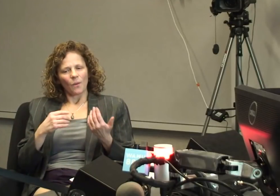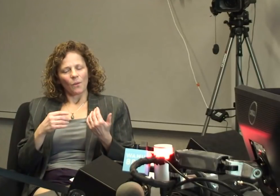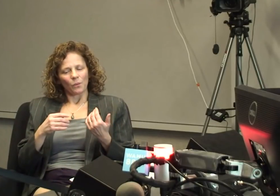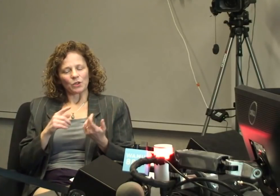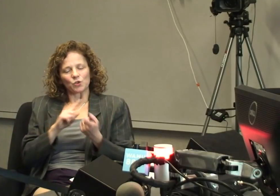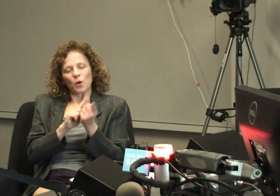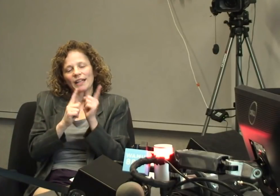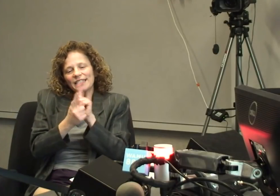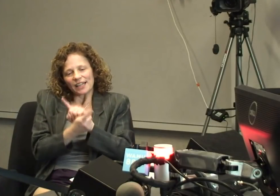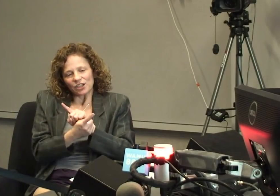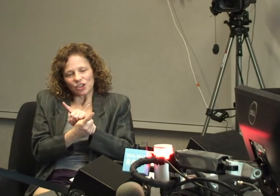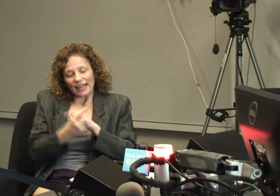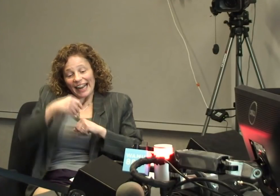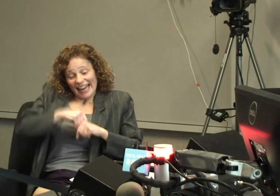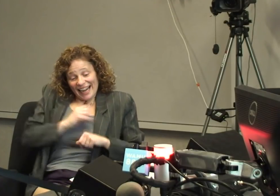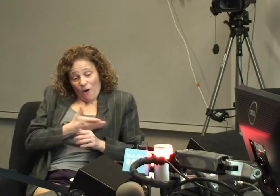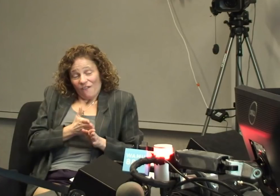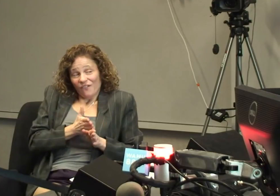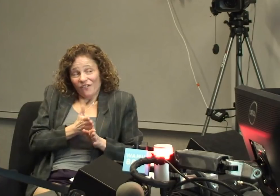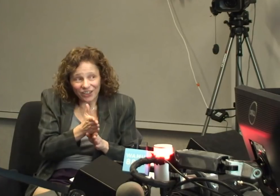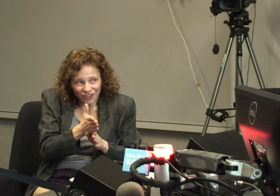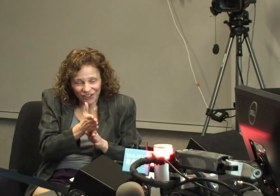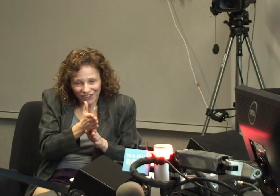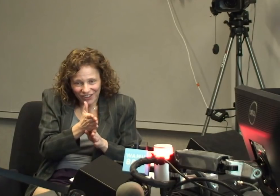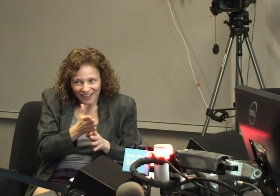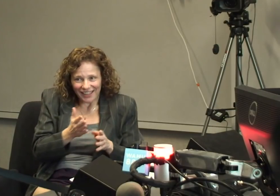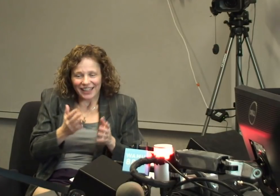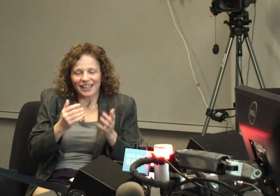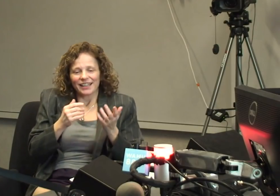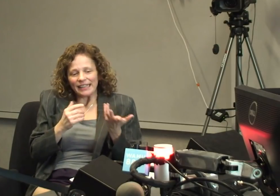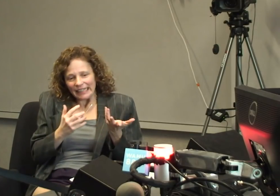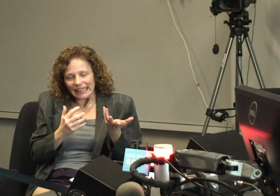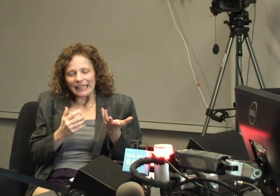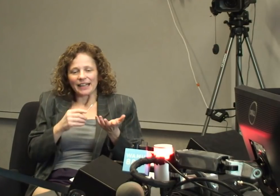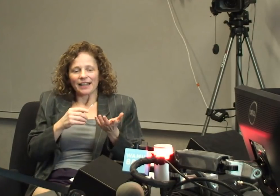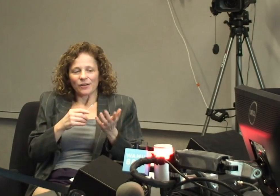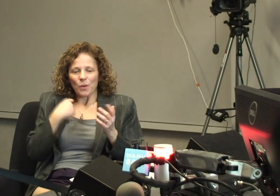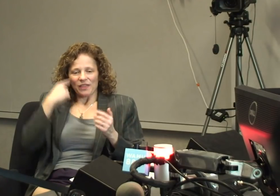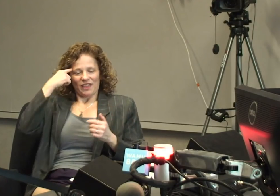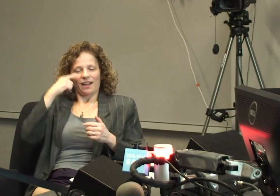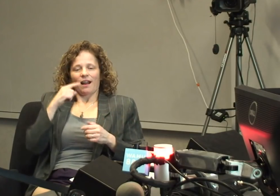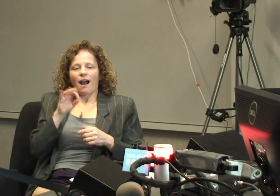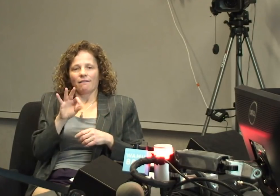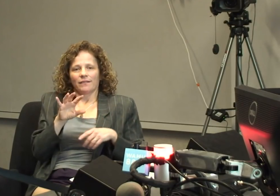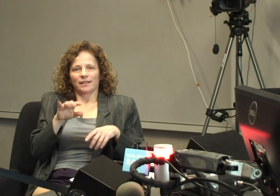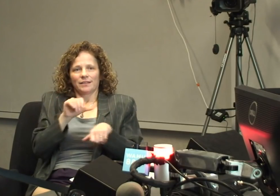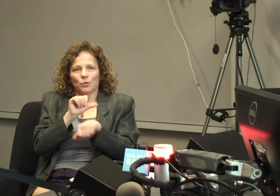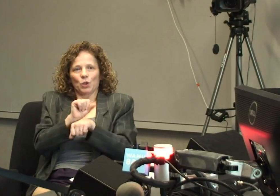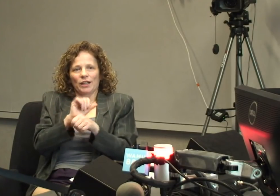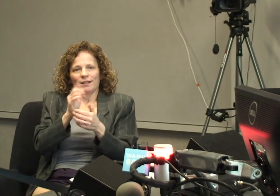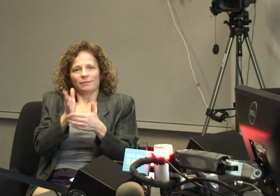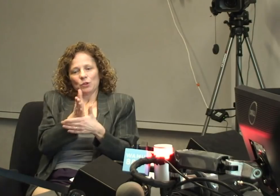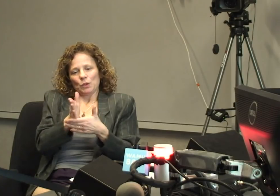Well, actually, when you think of the word translation, and this is particular to our field of study, when you think about a